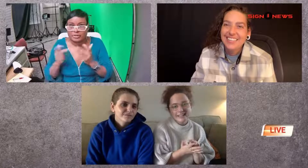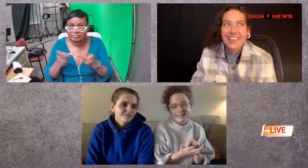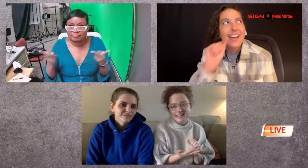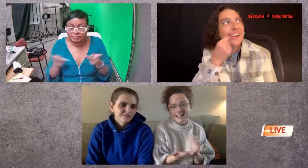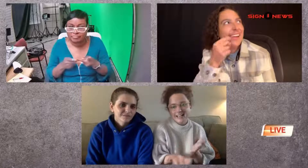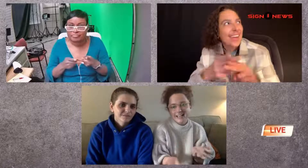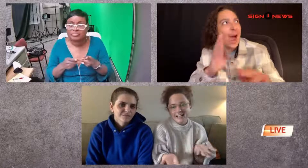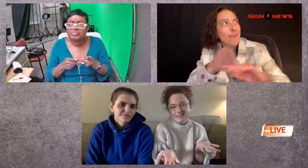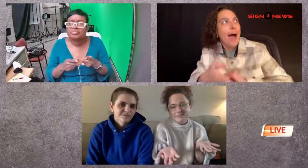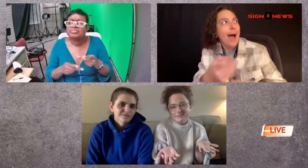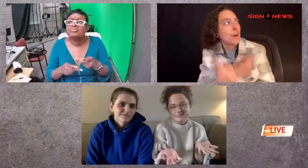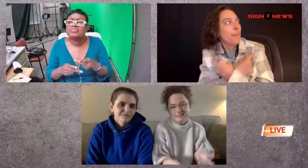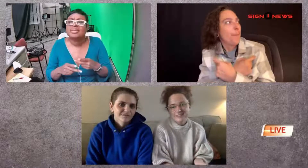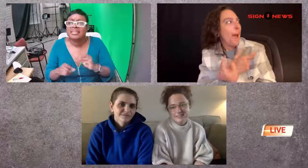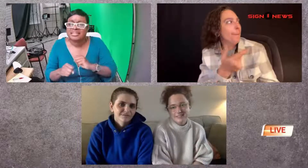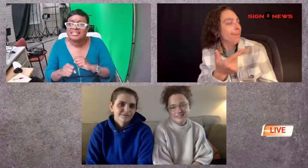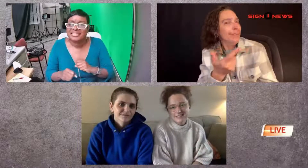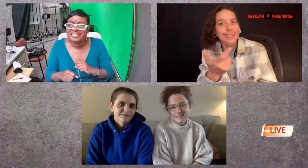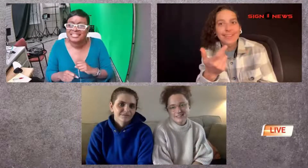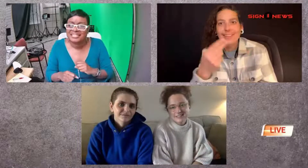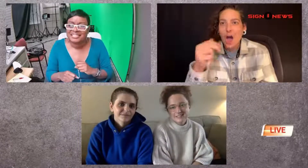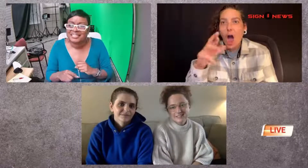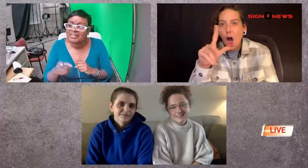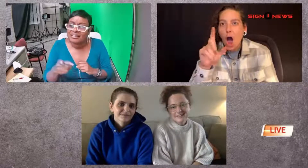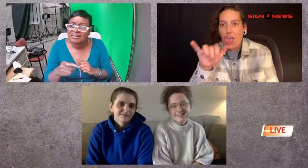COVID hit, I kind of...